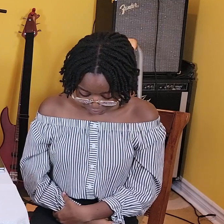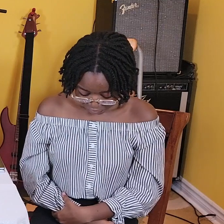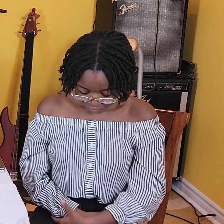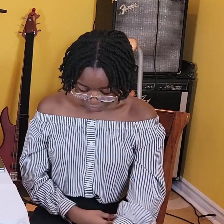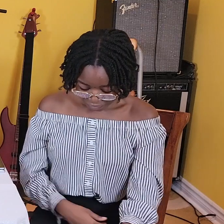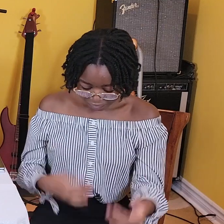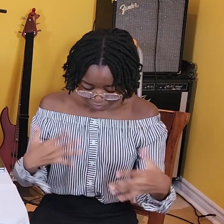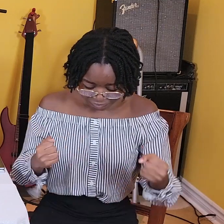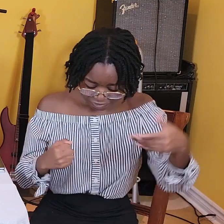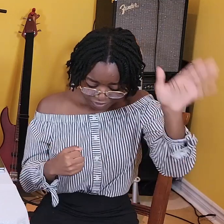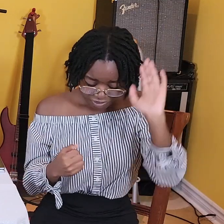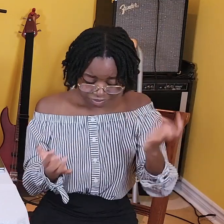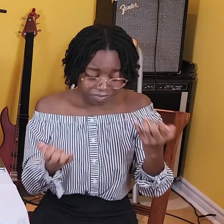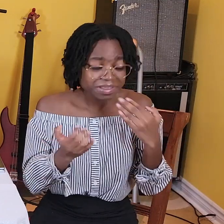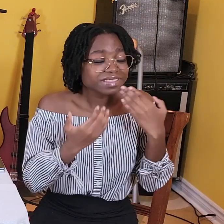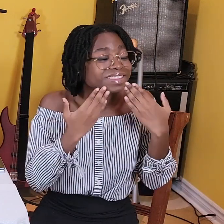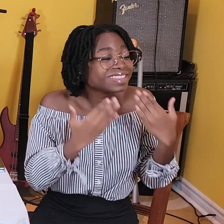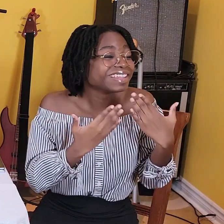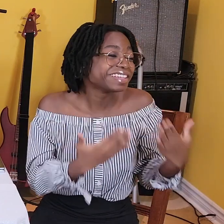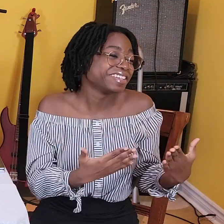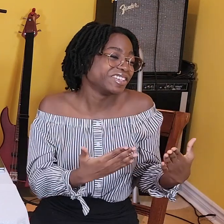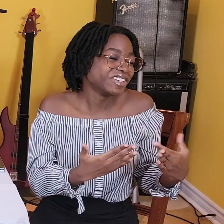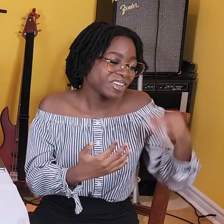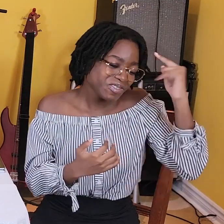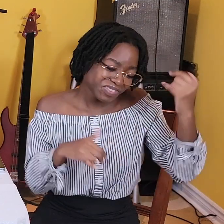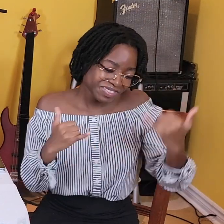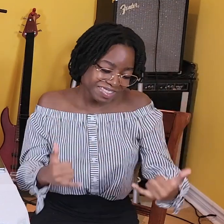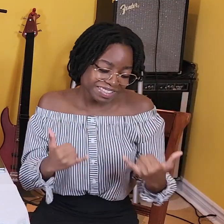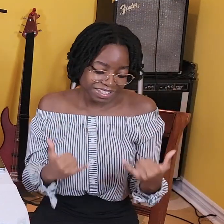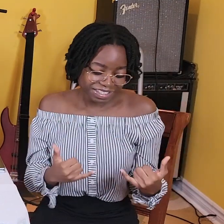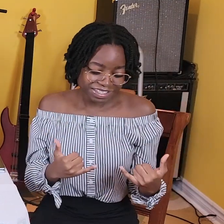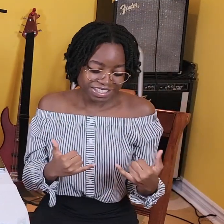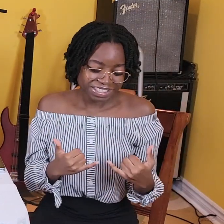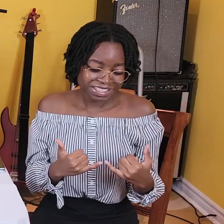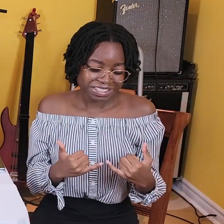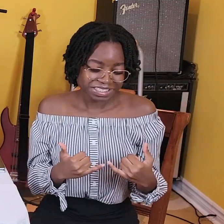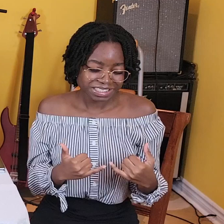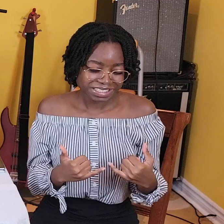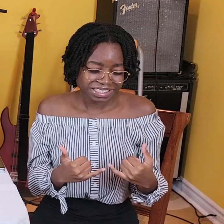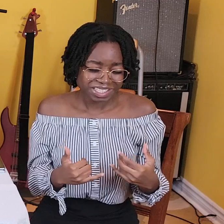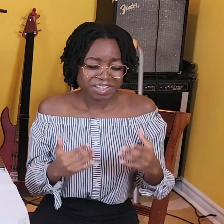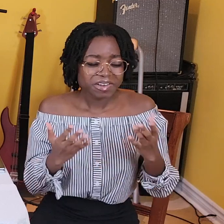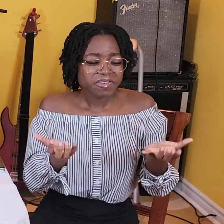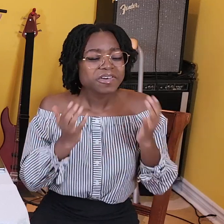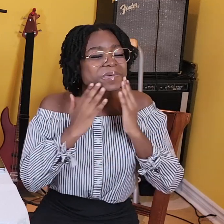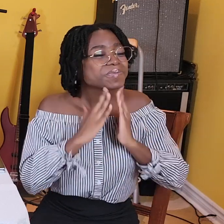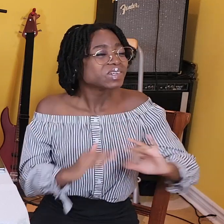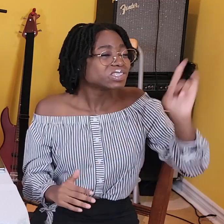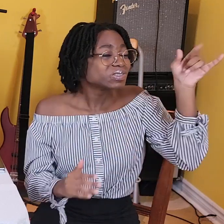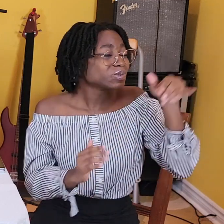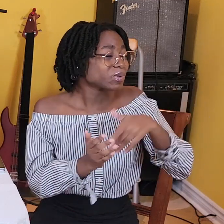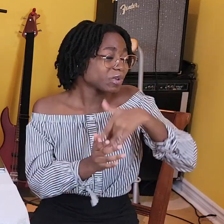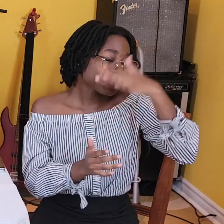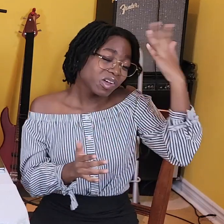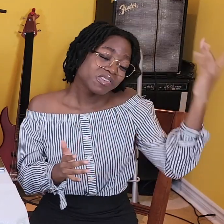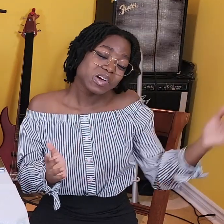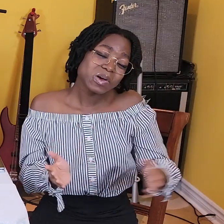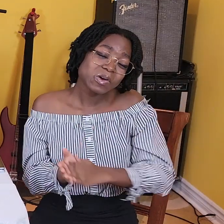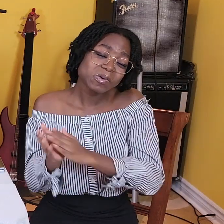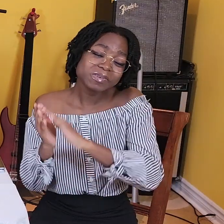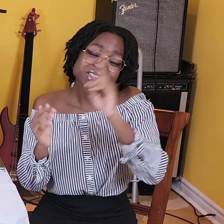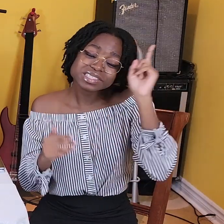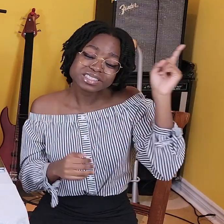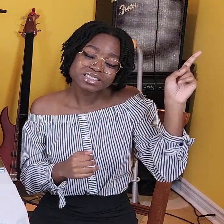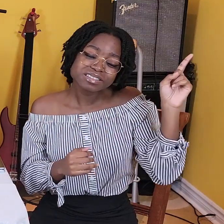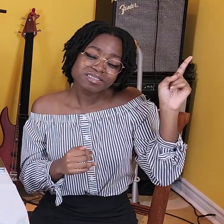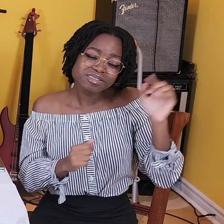Mighty God, we want to thank you so much for today. We want to bless you, glorify you, praise you.